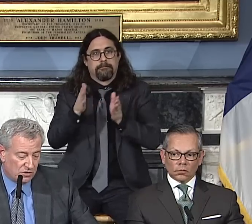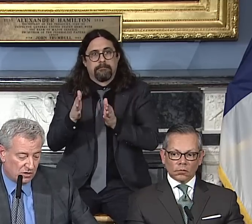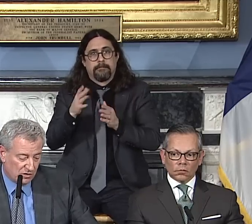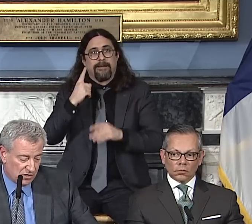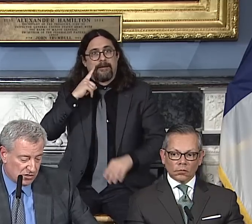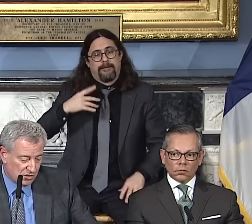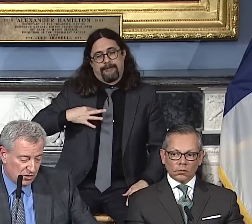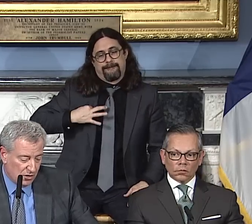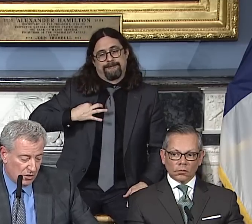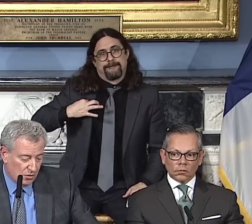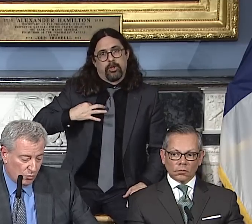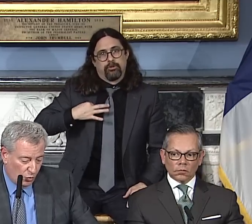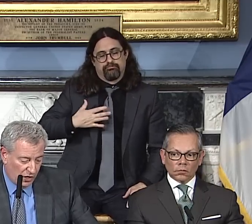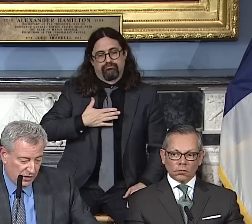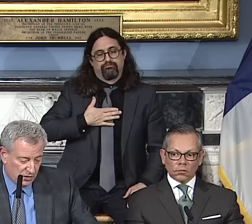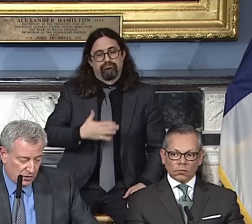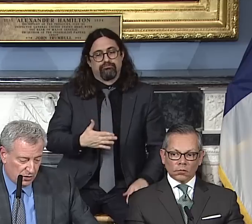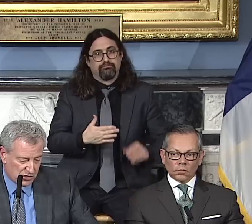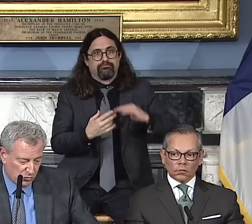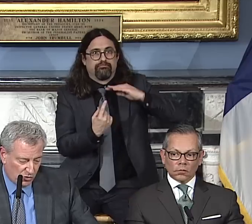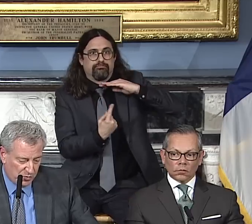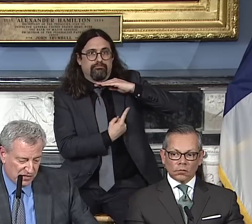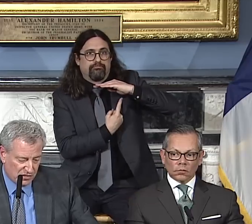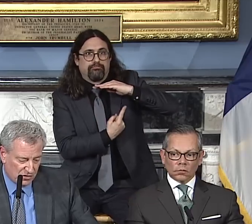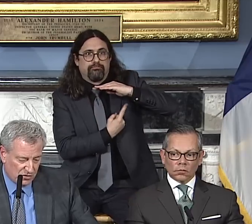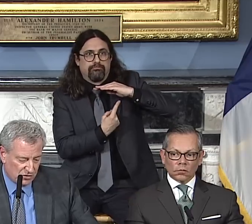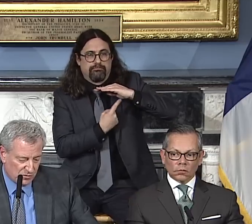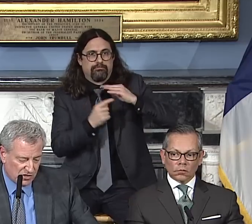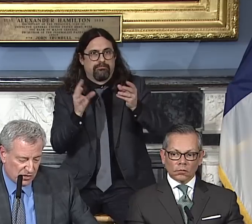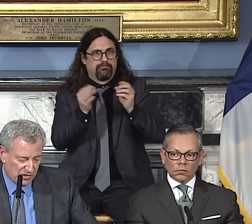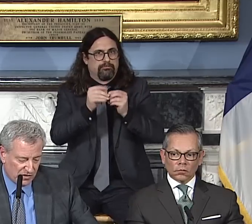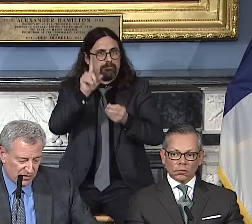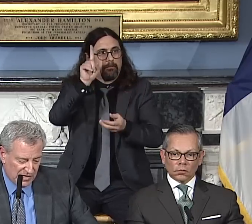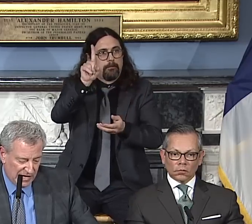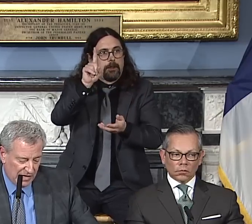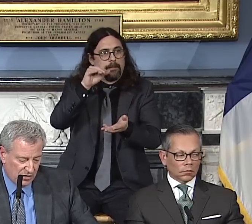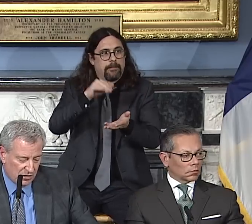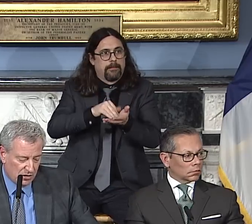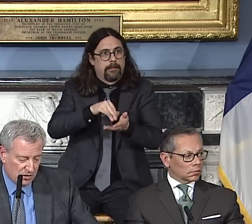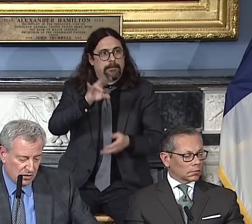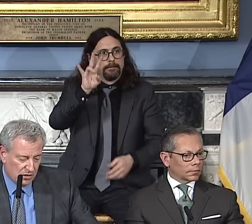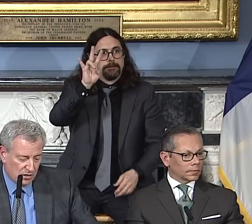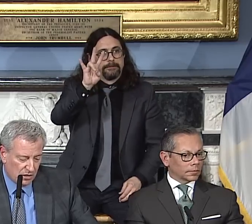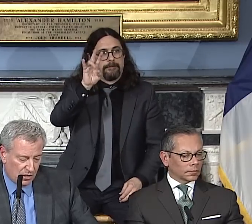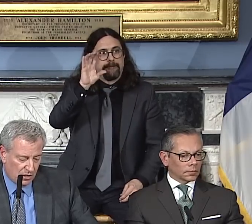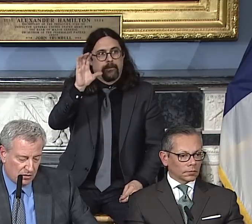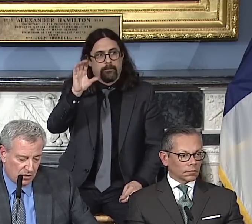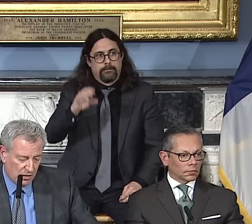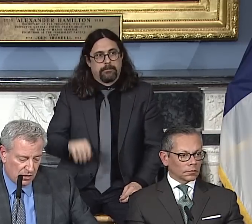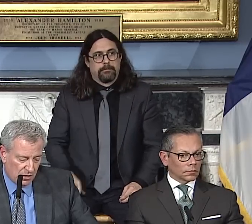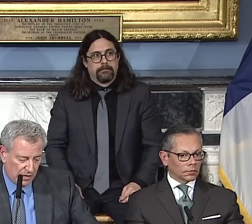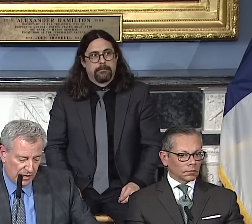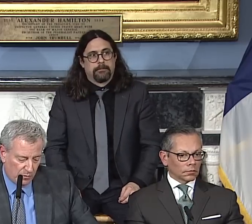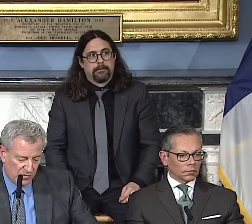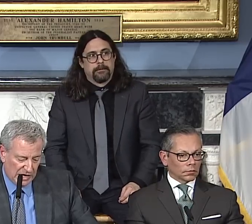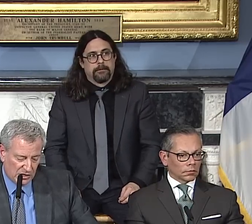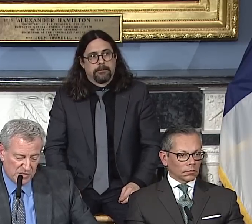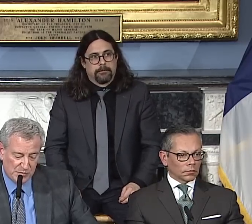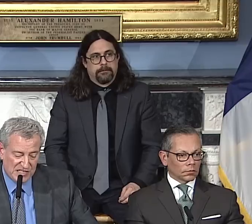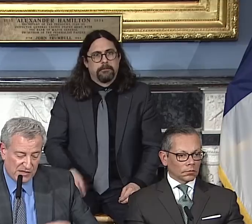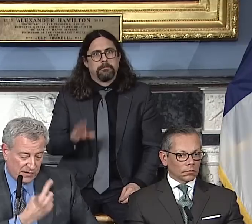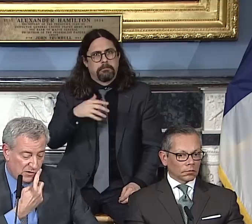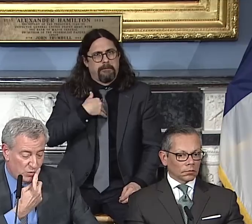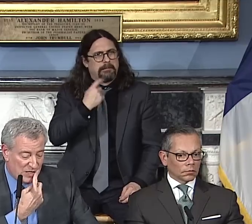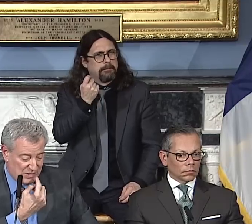troubling news. There is one small piece of good news that we talked about the other day, and I'm not